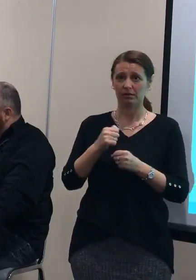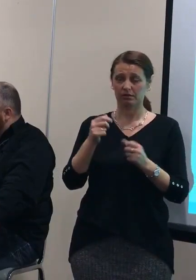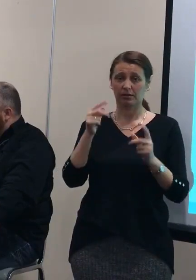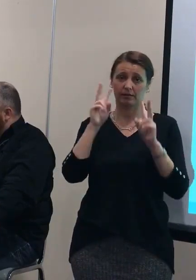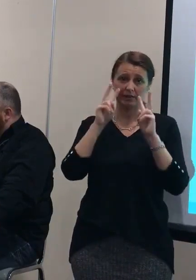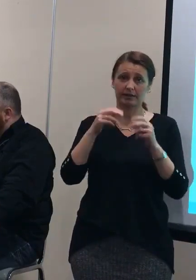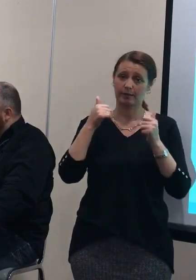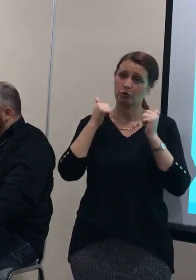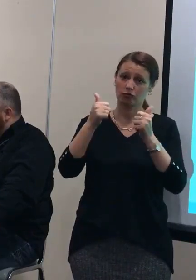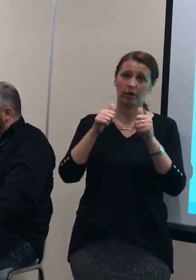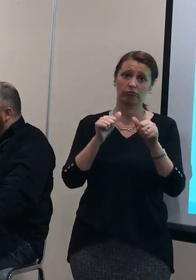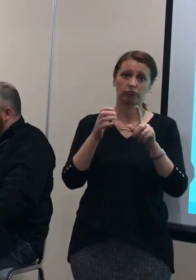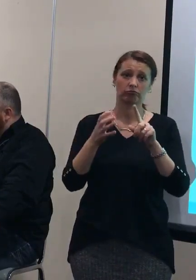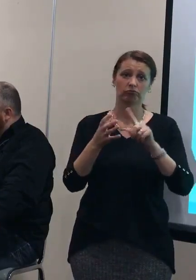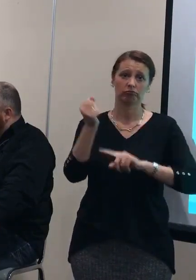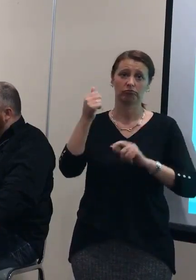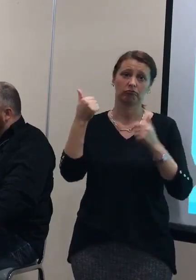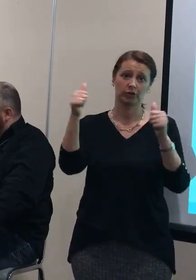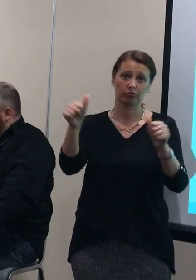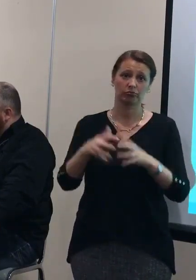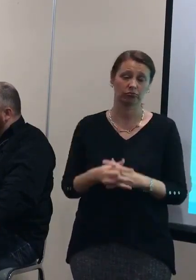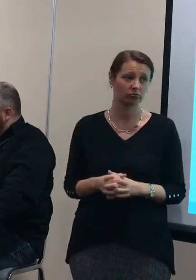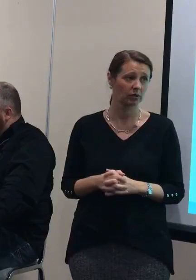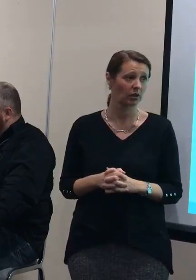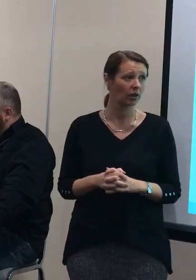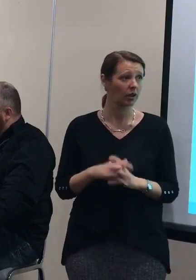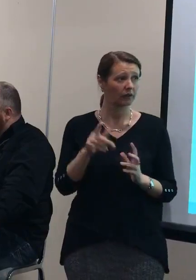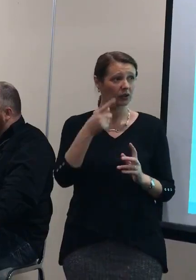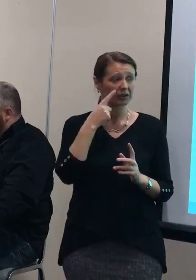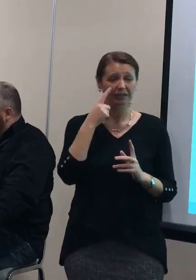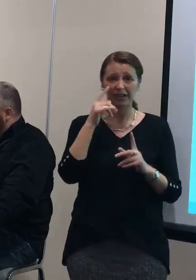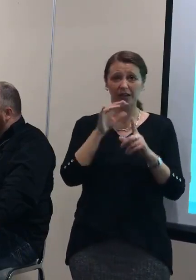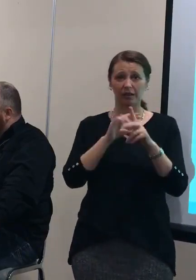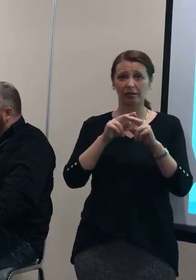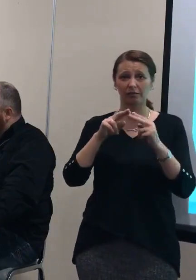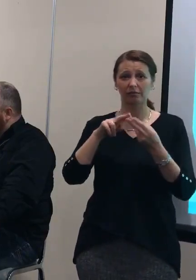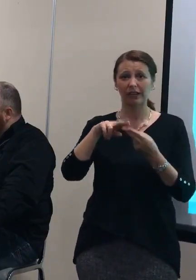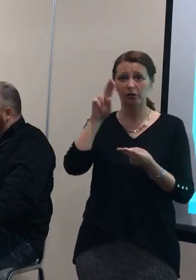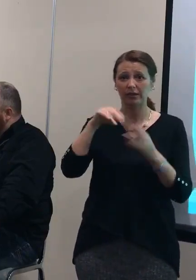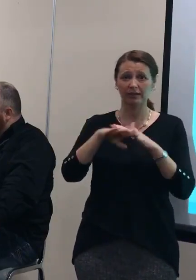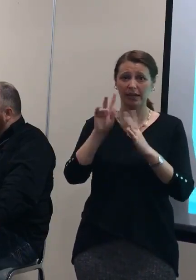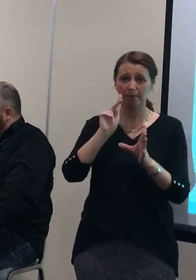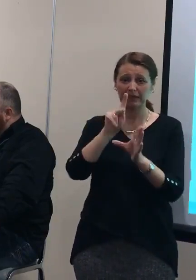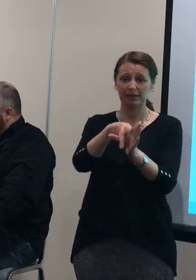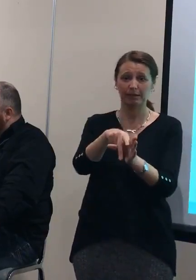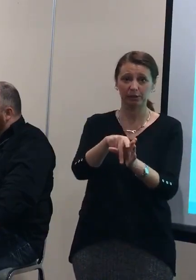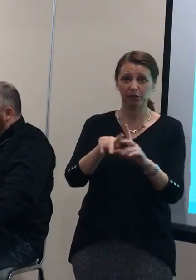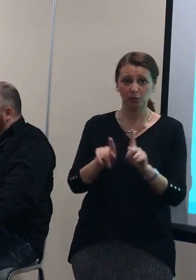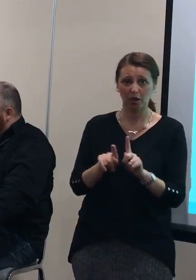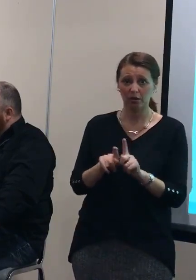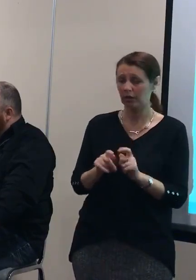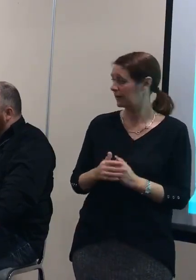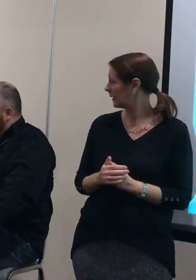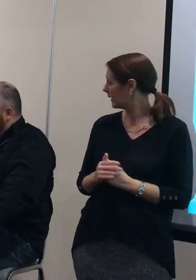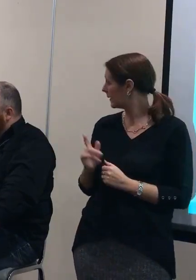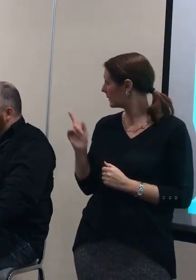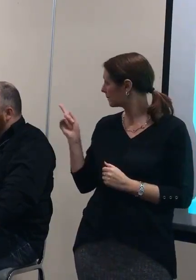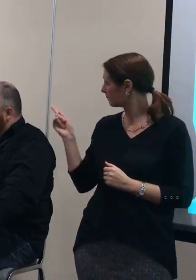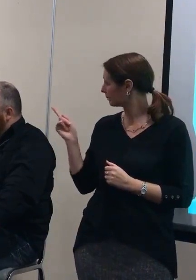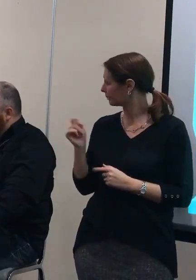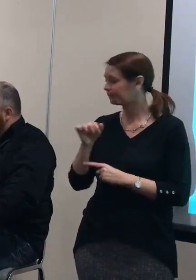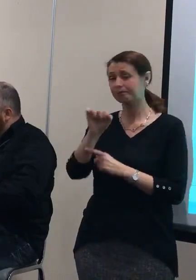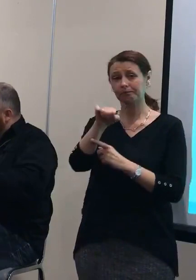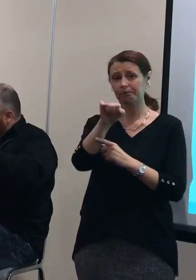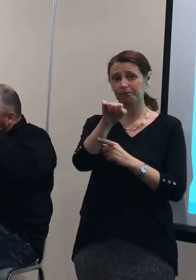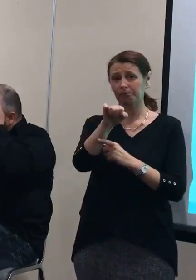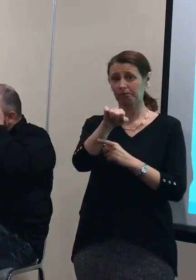great results out of that. Yeah, fantastic. And have you seen, I guess, an increase in participation across the board as well? Yeah,